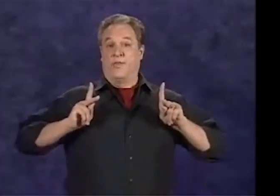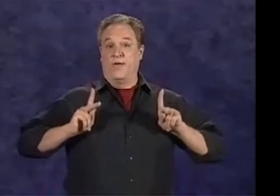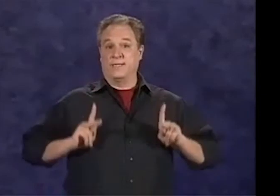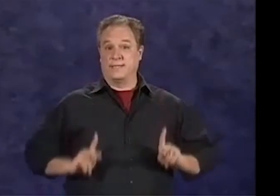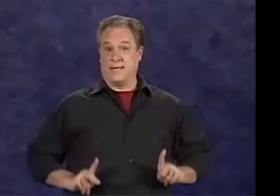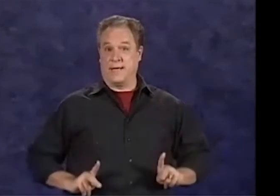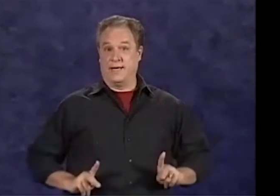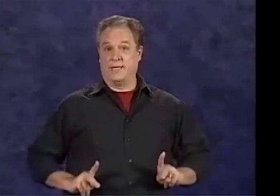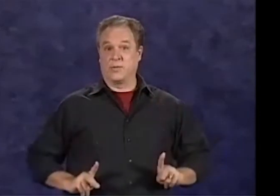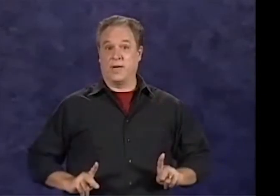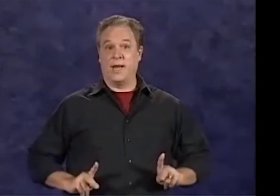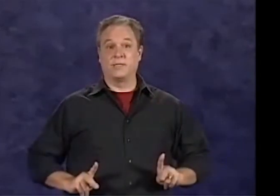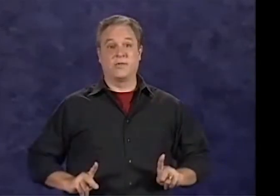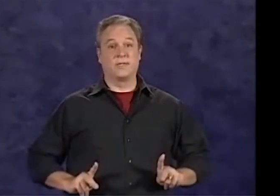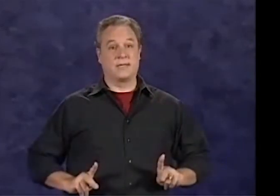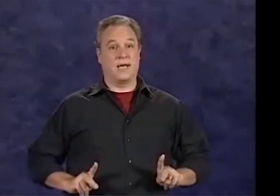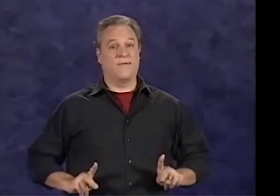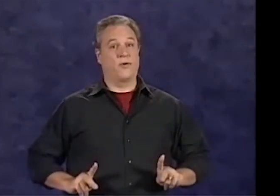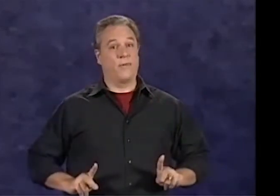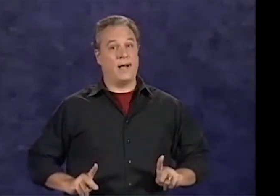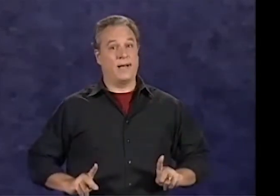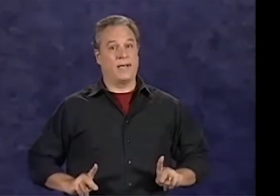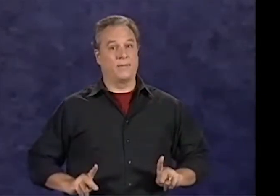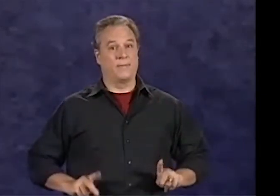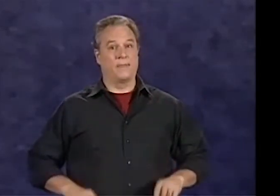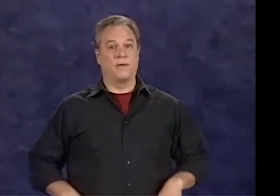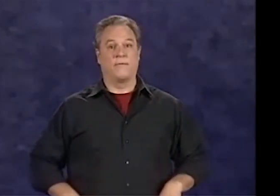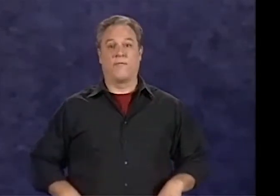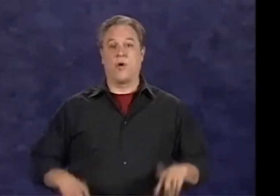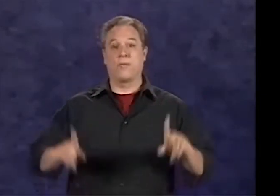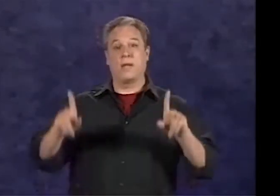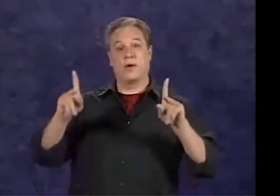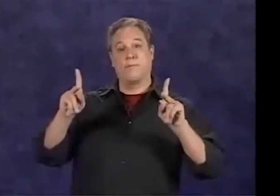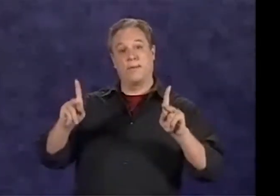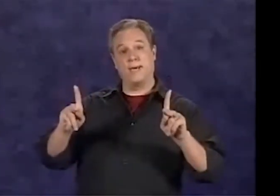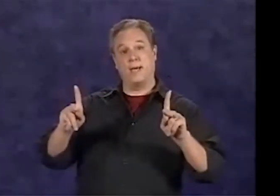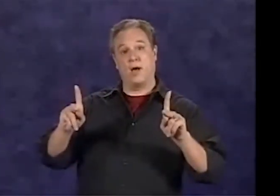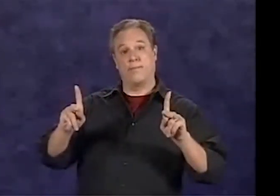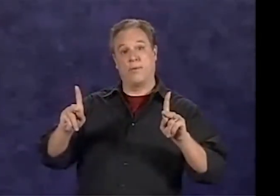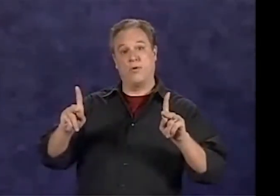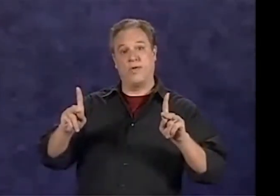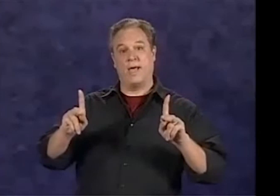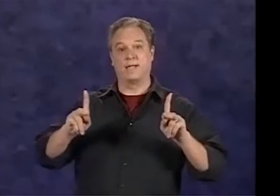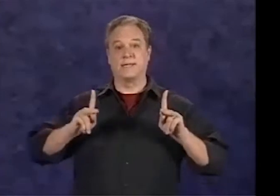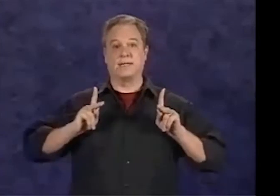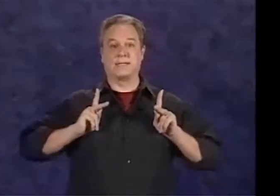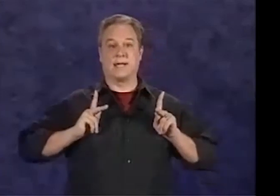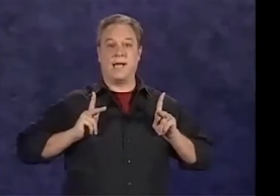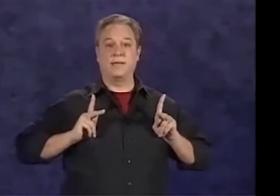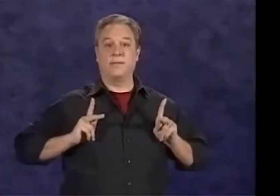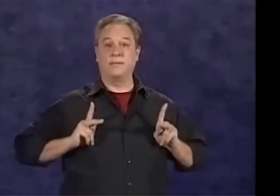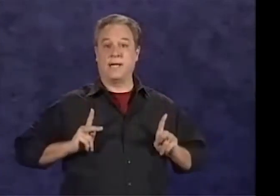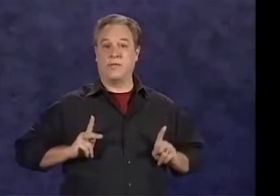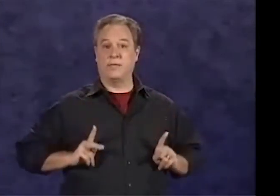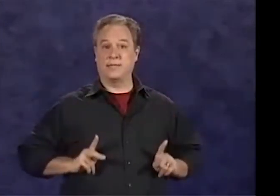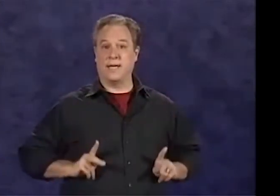This sign is related to the sign for body. Form the letter P on both hands and slide them down the sides of your torso